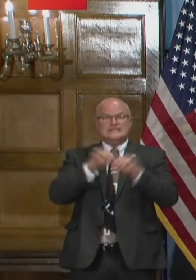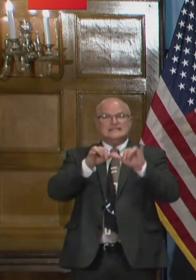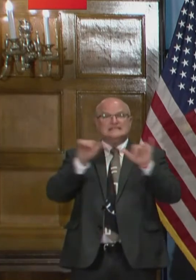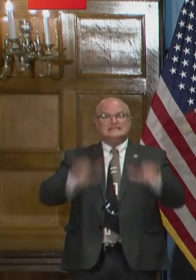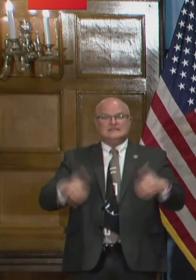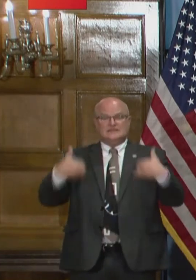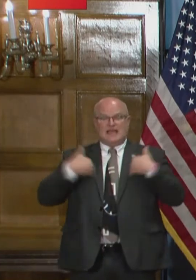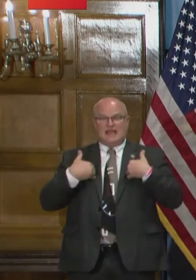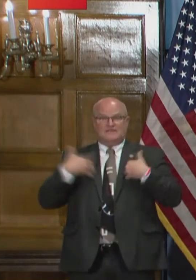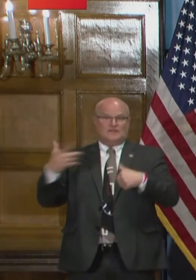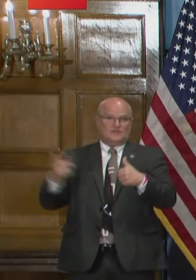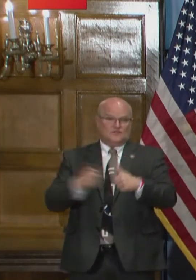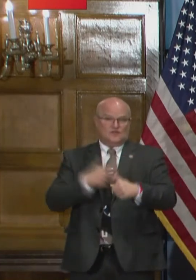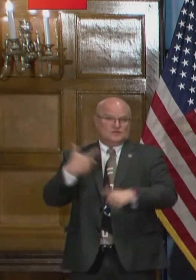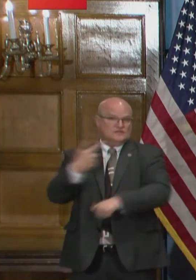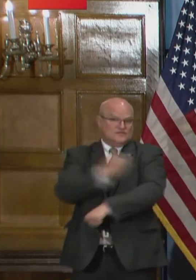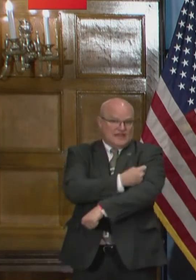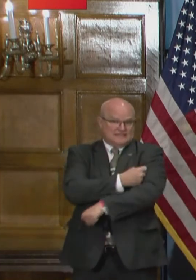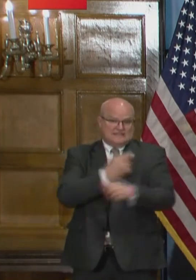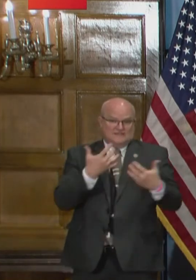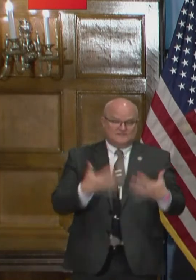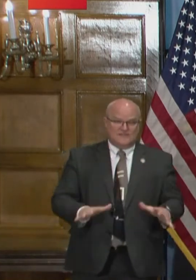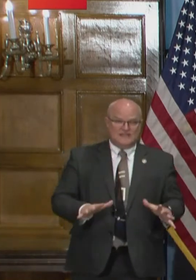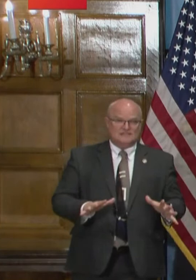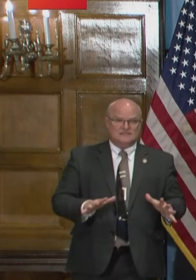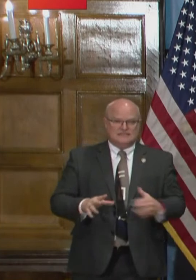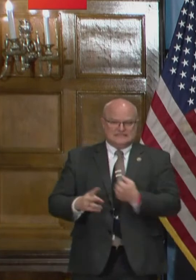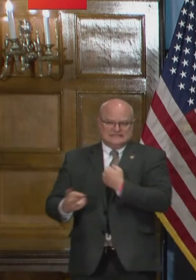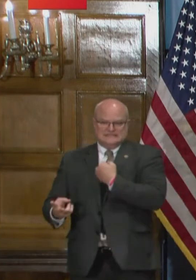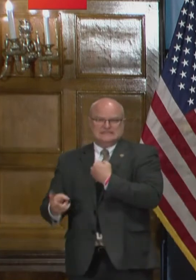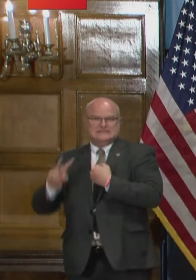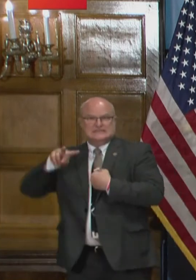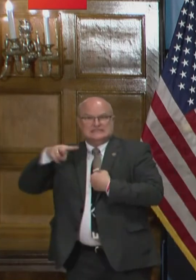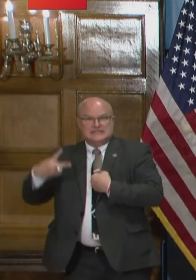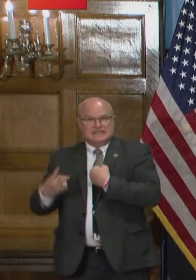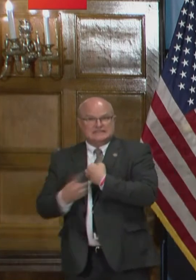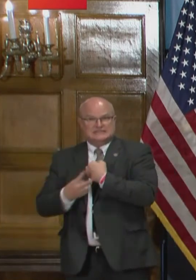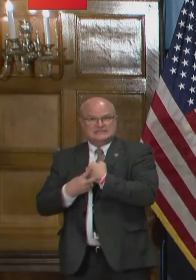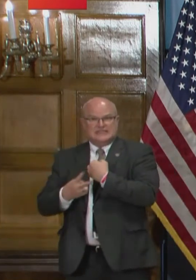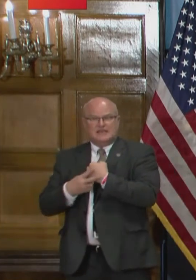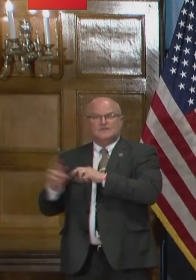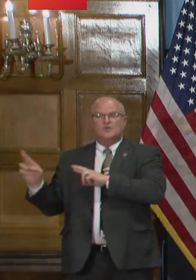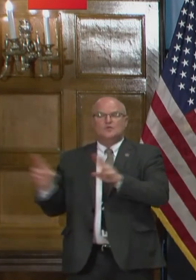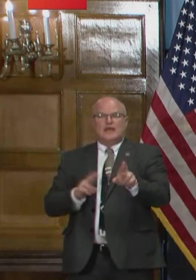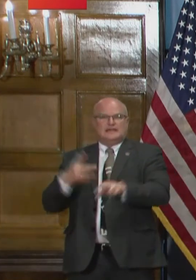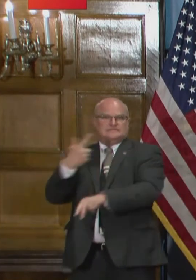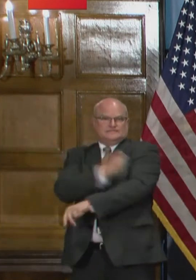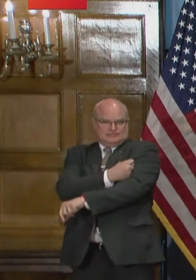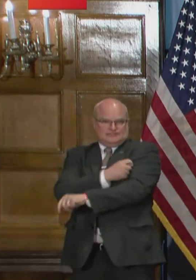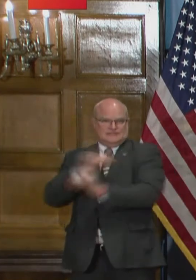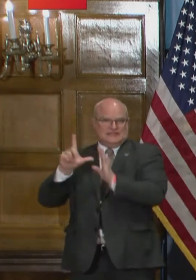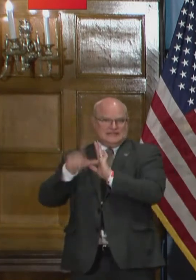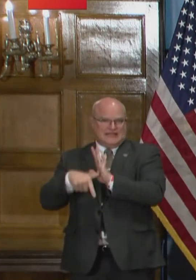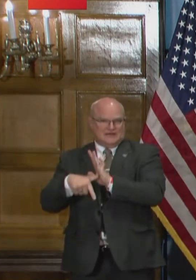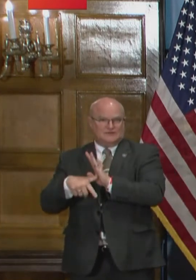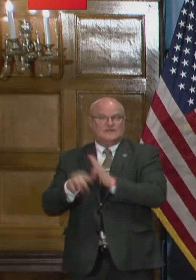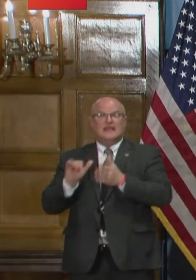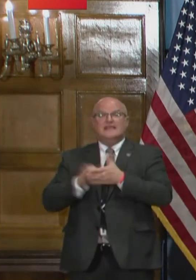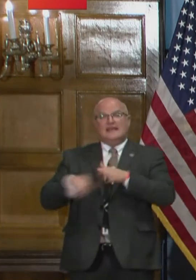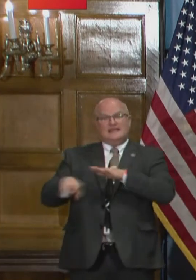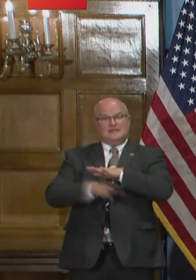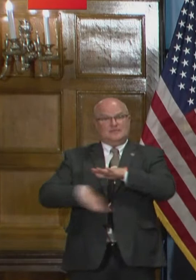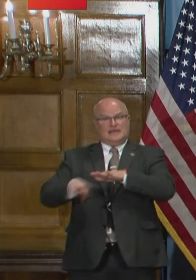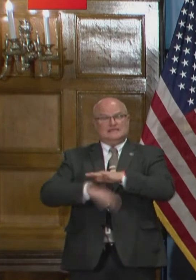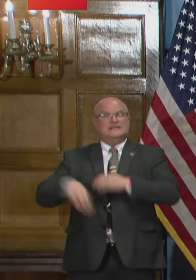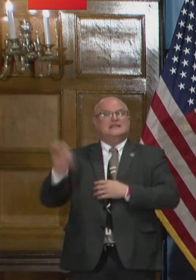having received your first vaccine, the second dose will be there for you, because that's the basis of